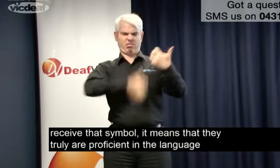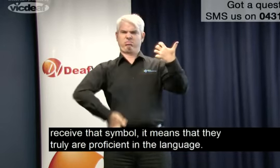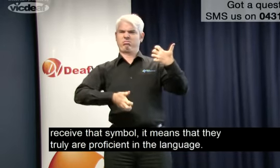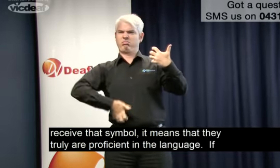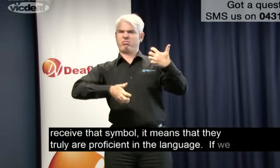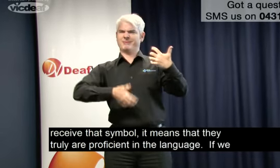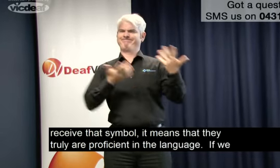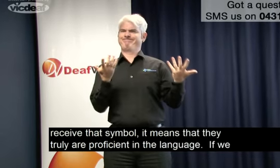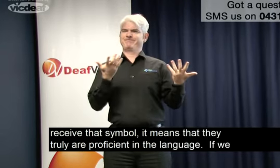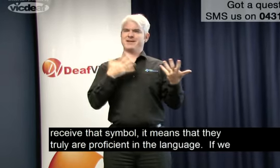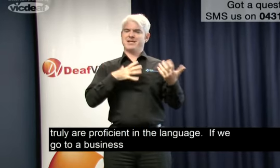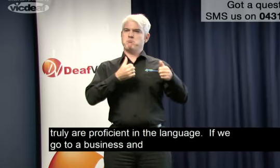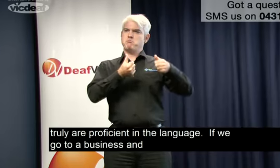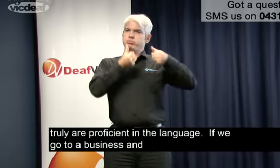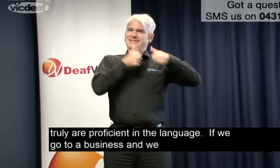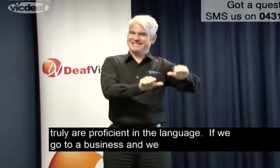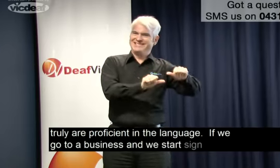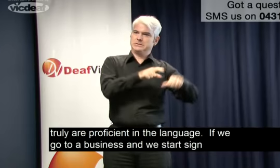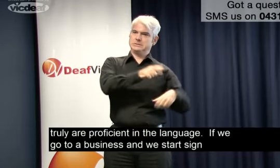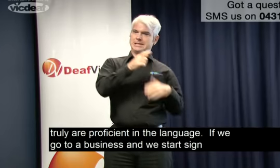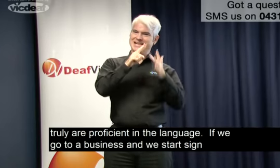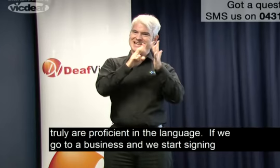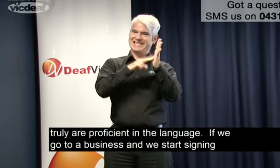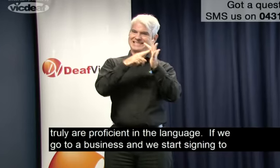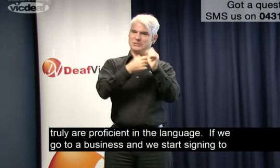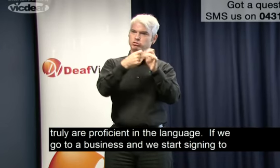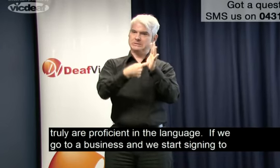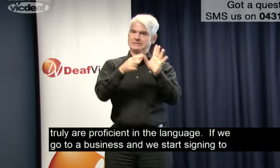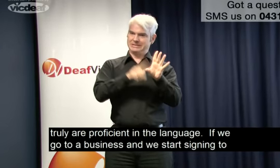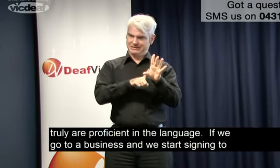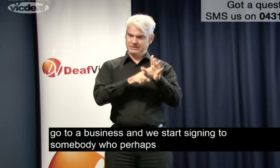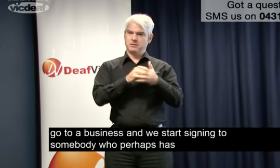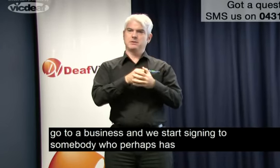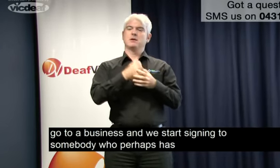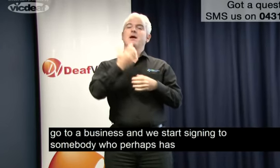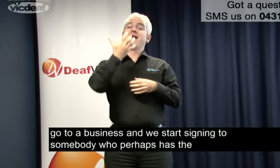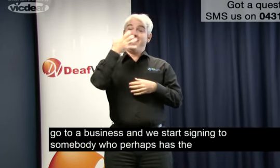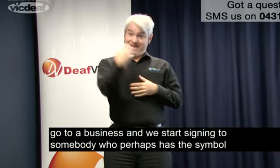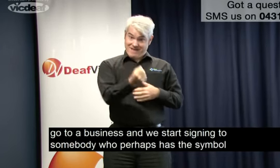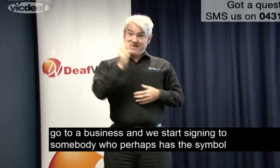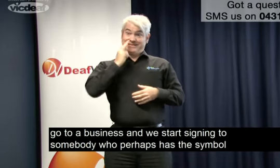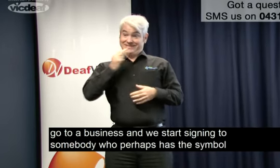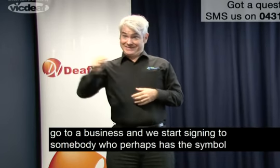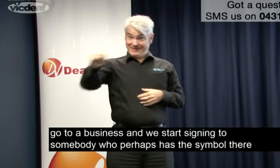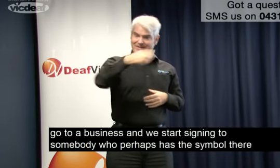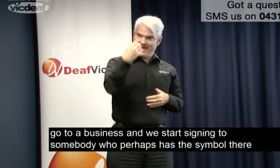somebody who perhaps has the symbol there and they aren't proficient, that's an issue. And we need to protect the integrity of our